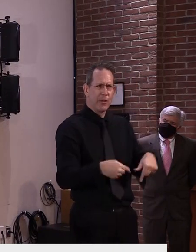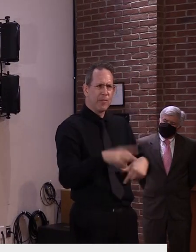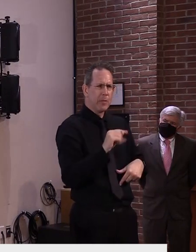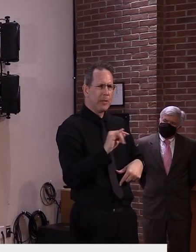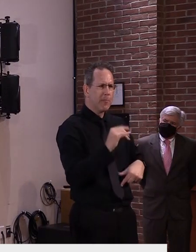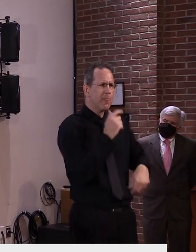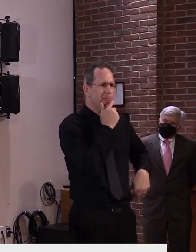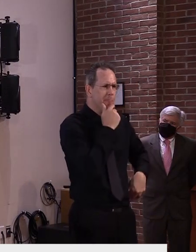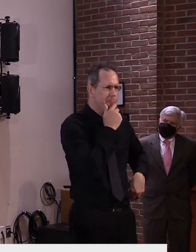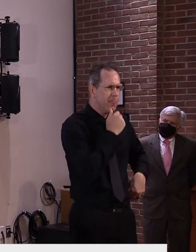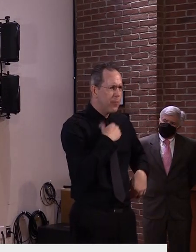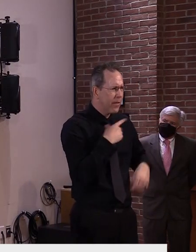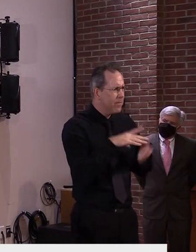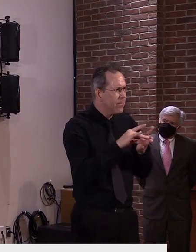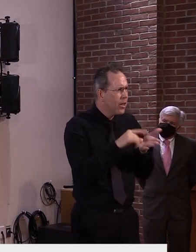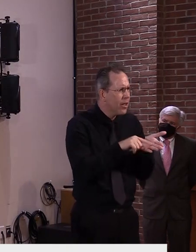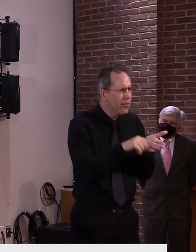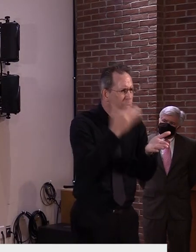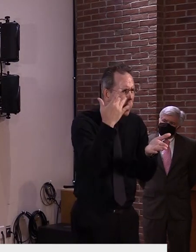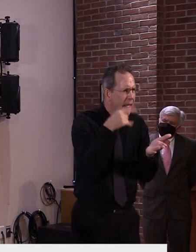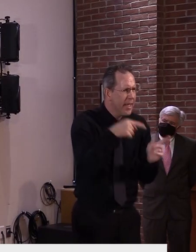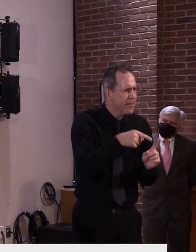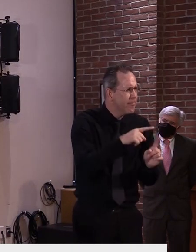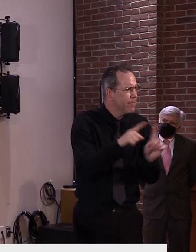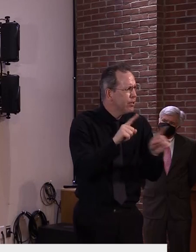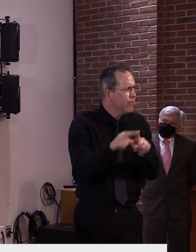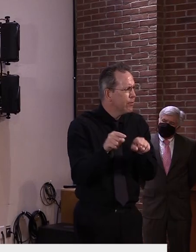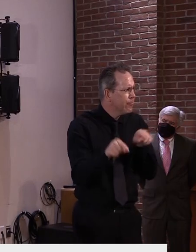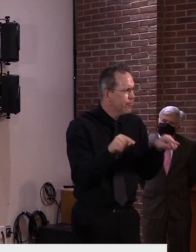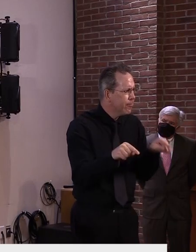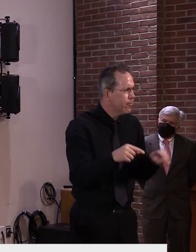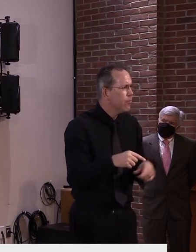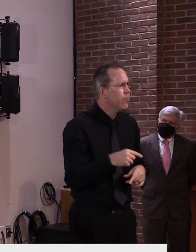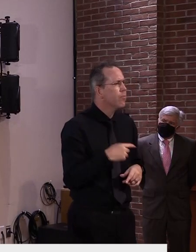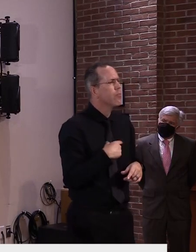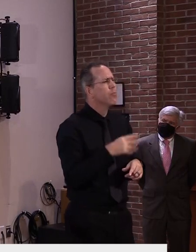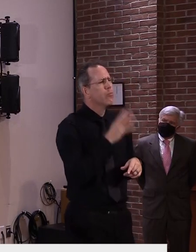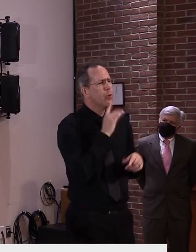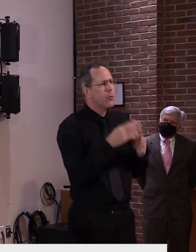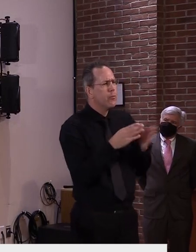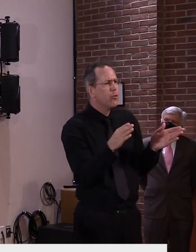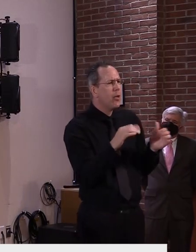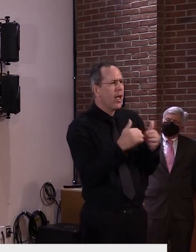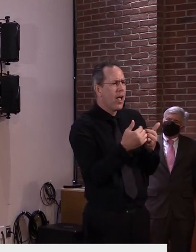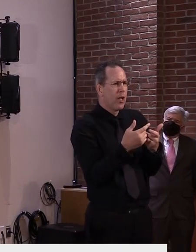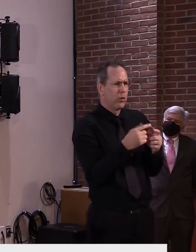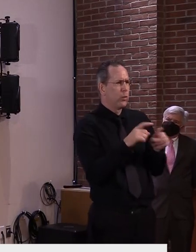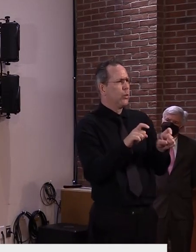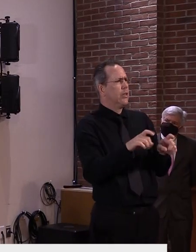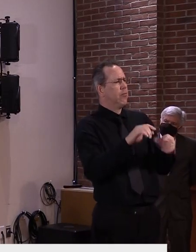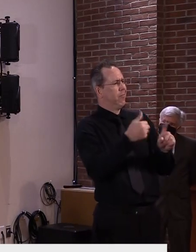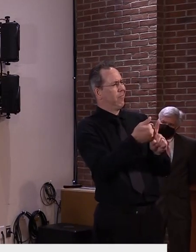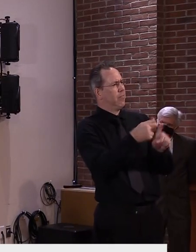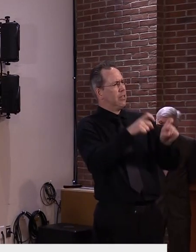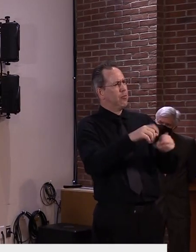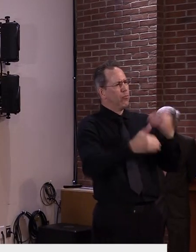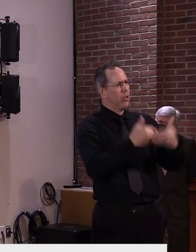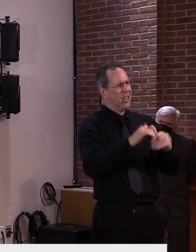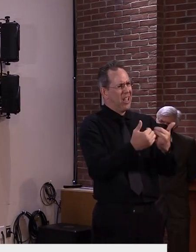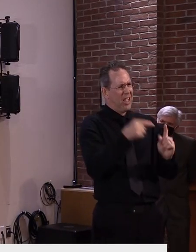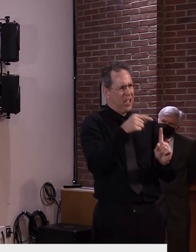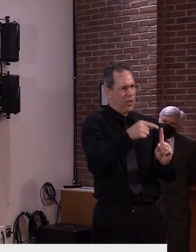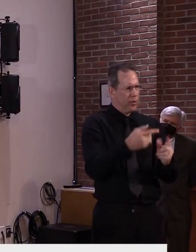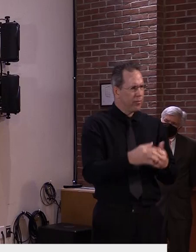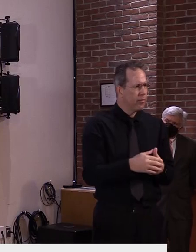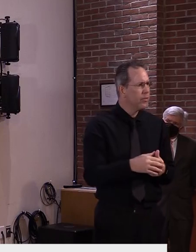of how we test people in general, this principle of screening for disease.